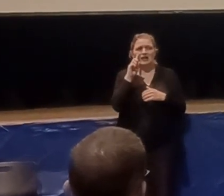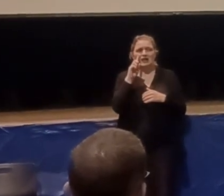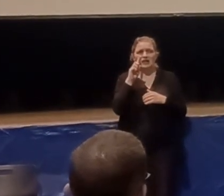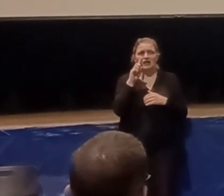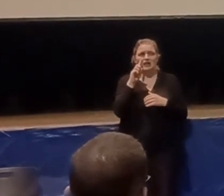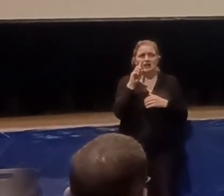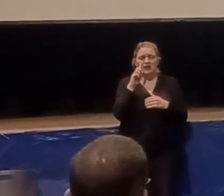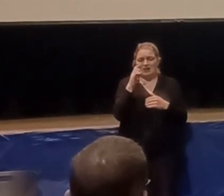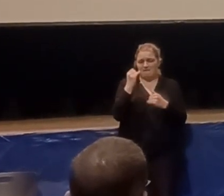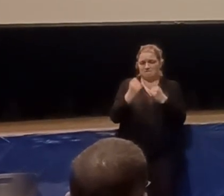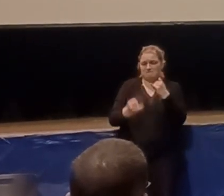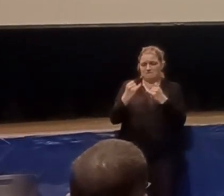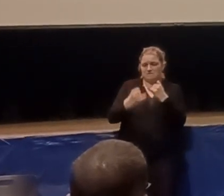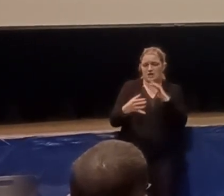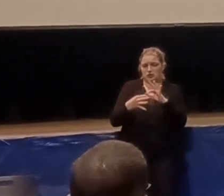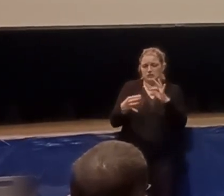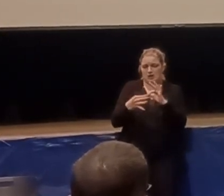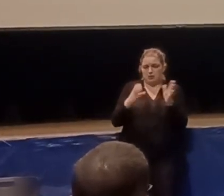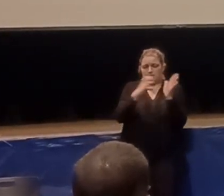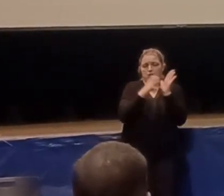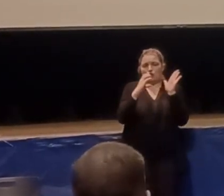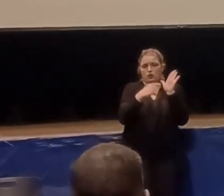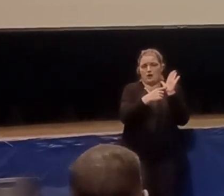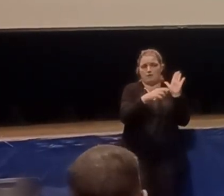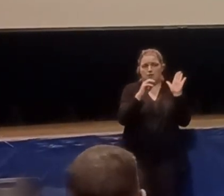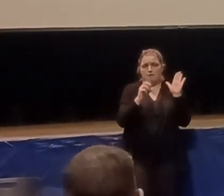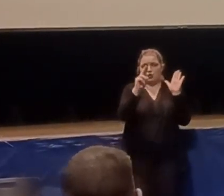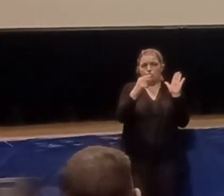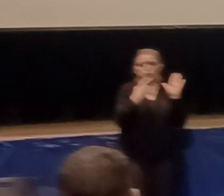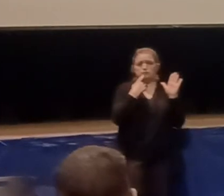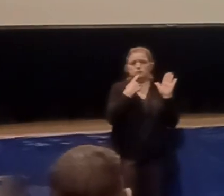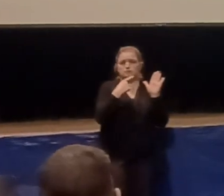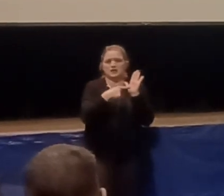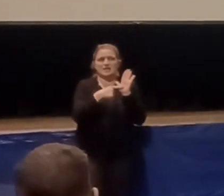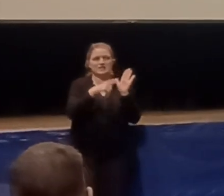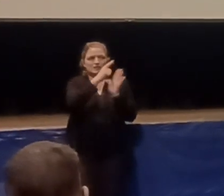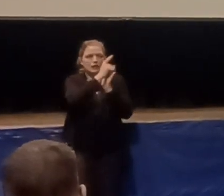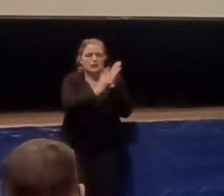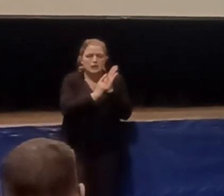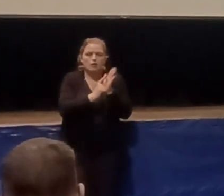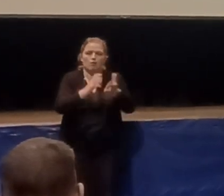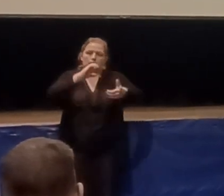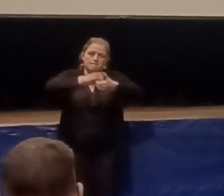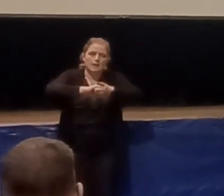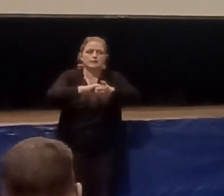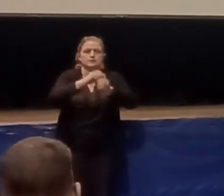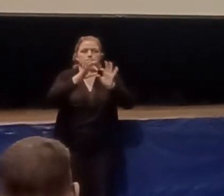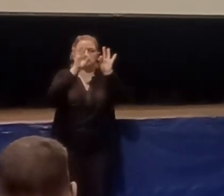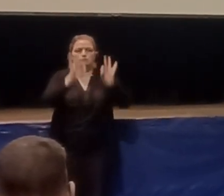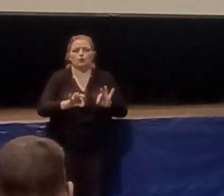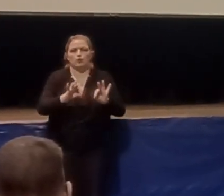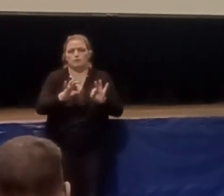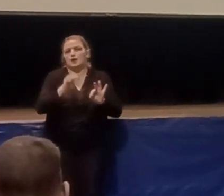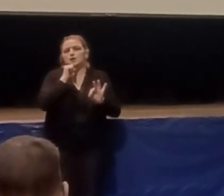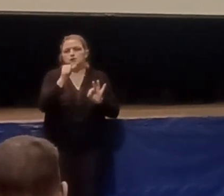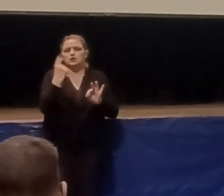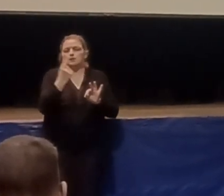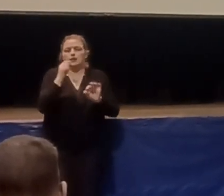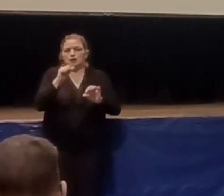final statement, final paragraph of the MOU says this is a legal and binding document. It's not something that can